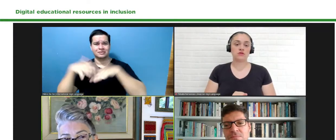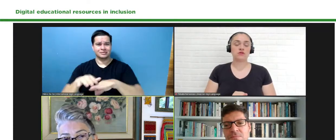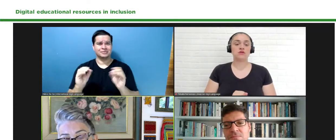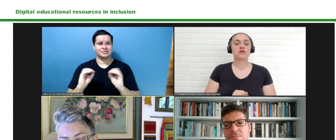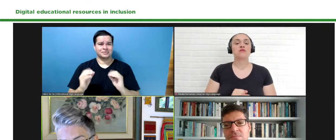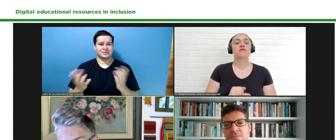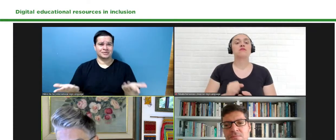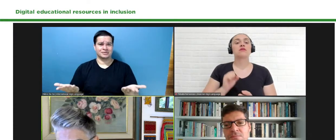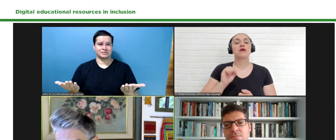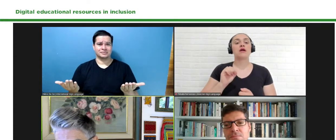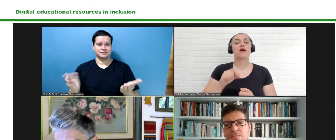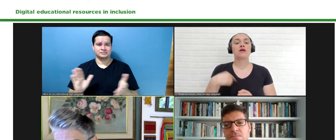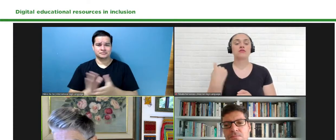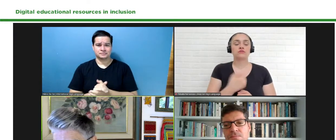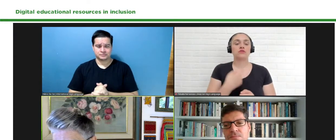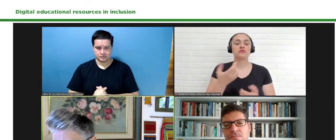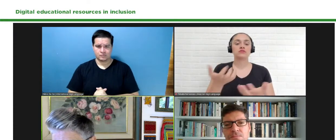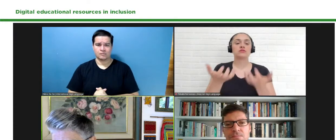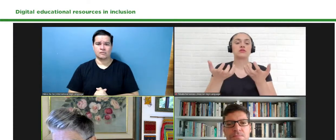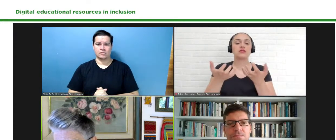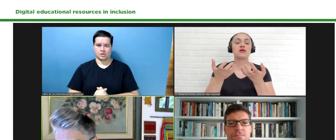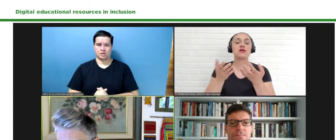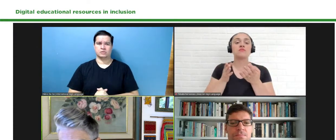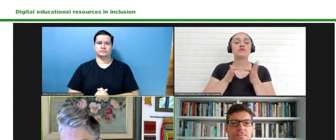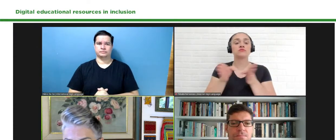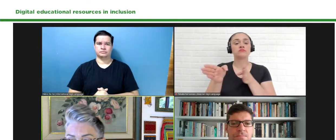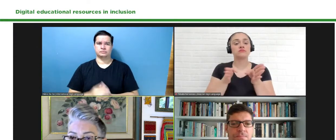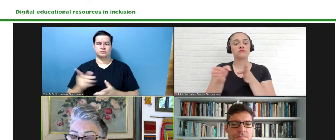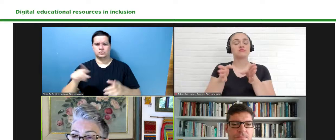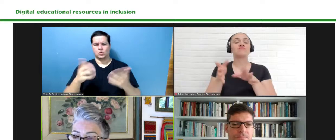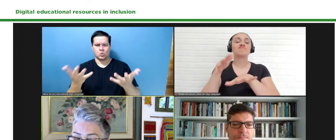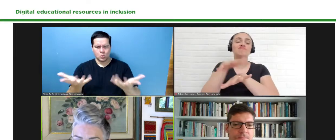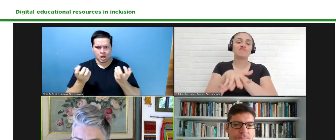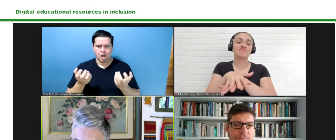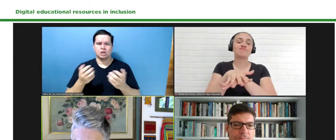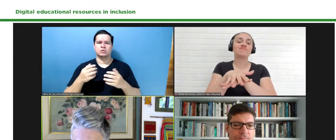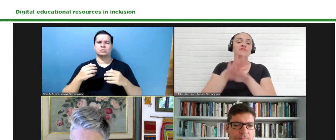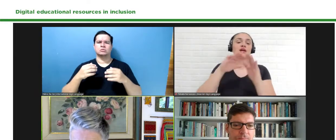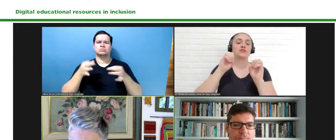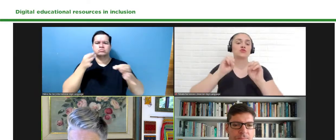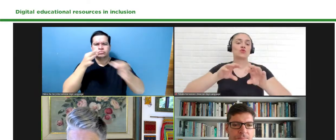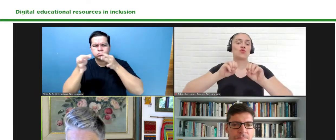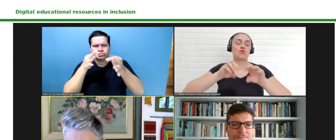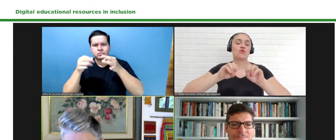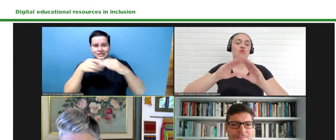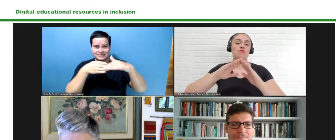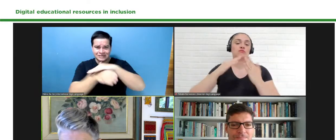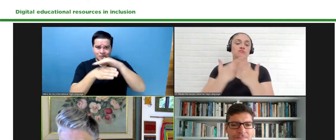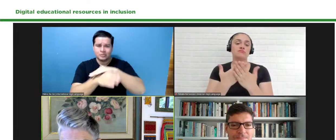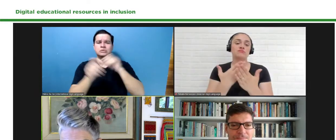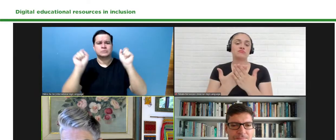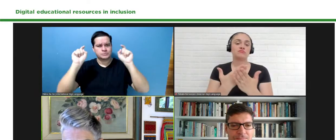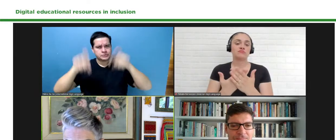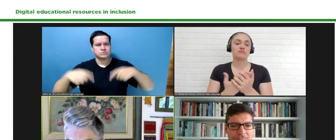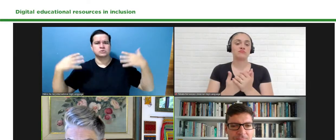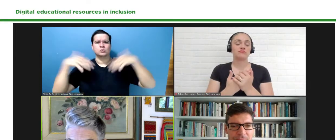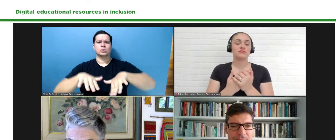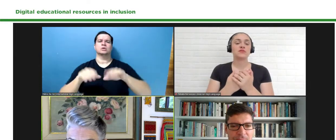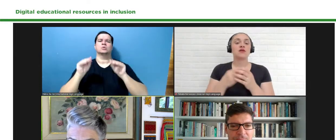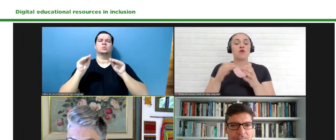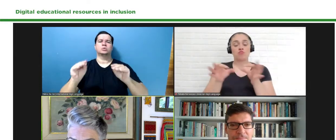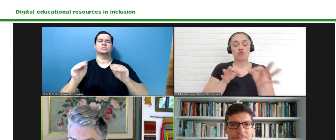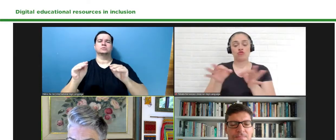education. And that is why I'm here on this panel launched by the Zero